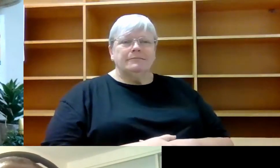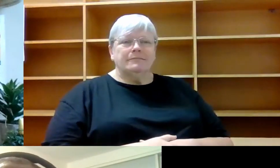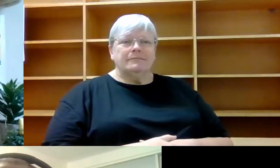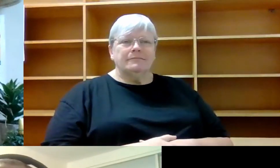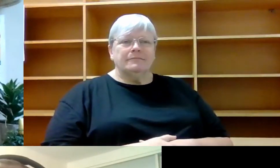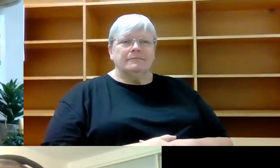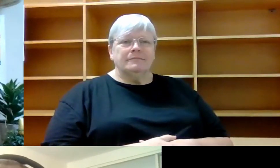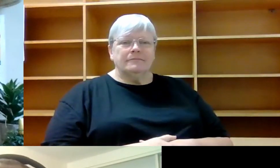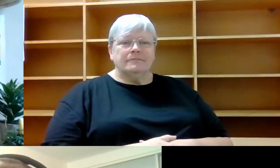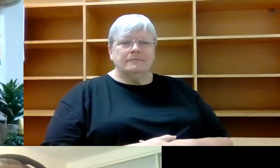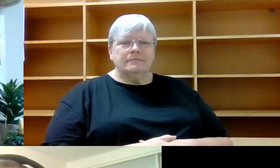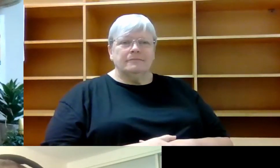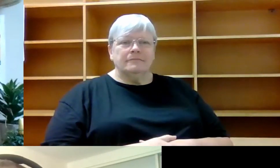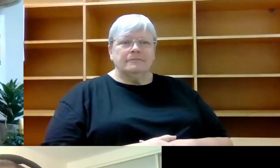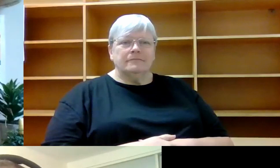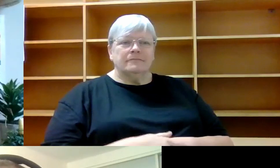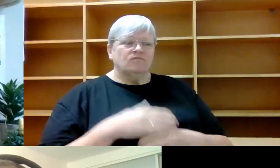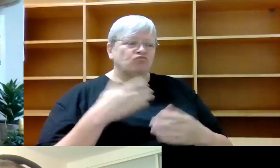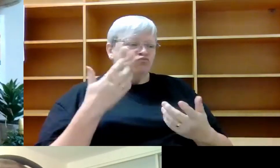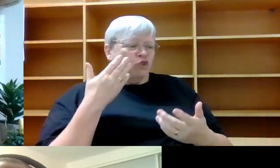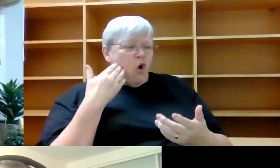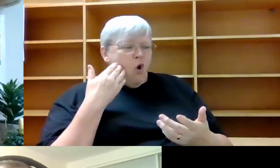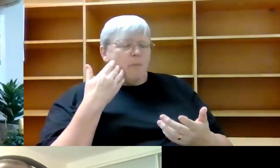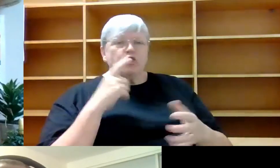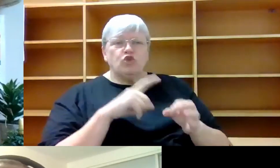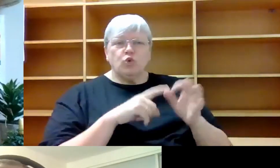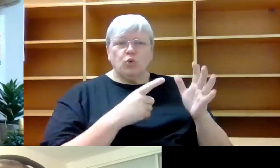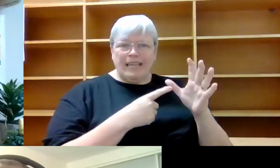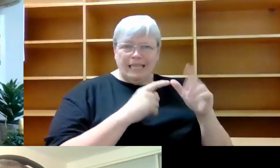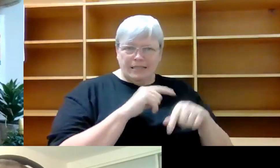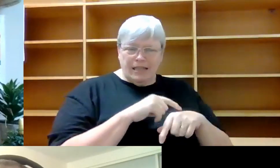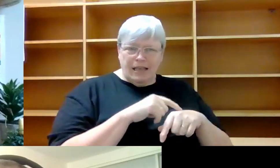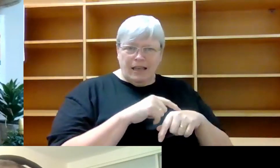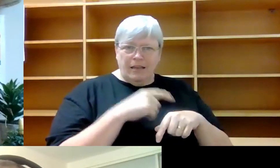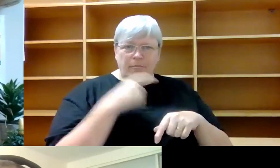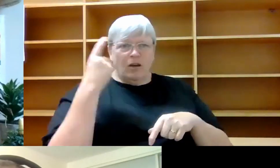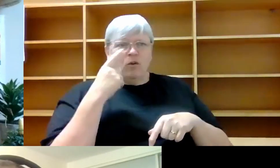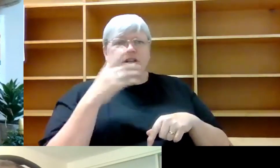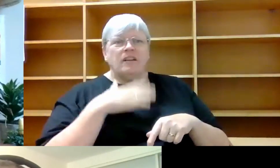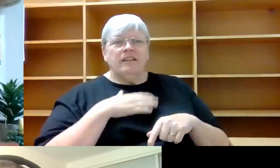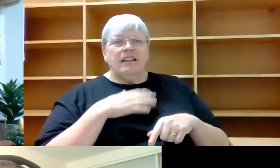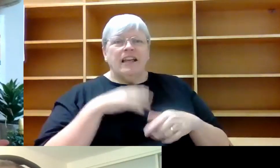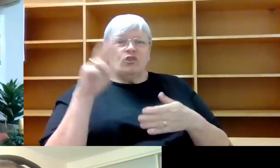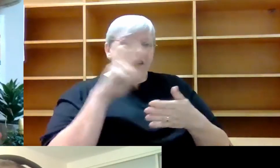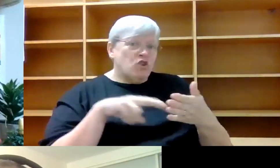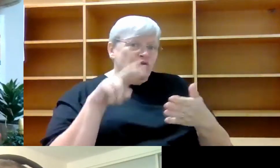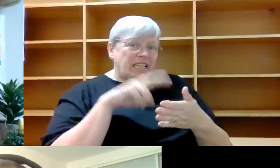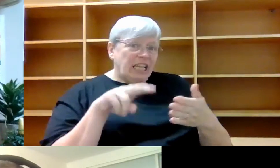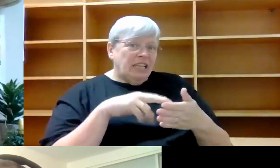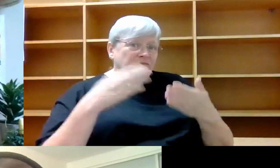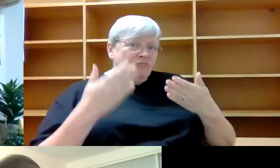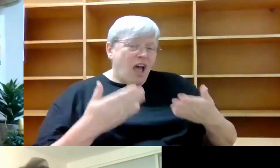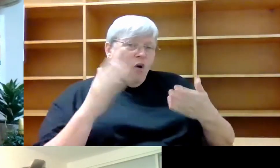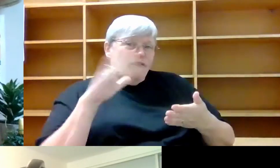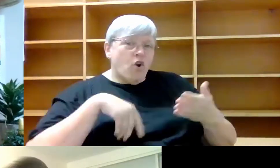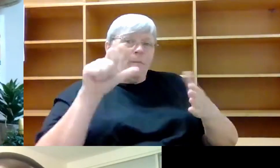We're getting towards the sort of like Q&A time. Yeah. I wonder if you'd like to give us a little reading from Kane Warriors and